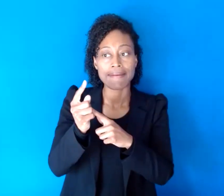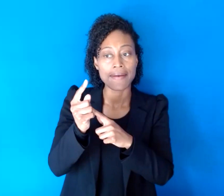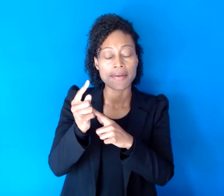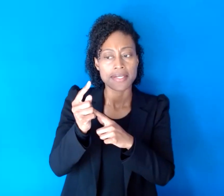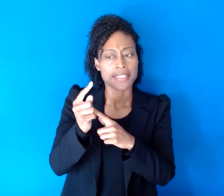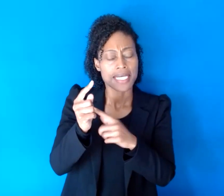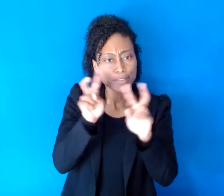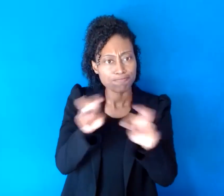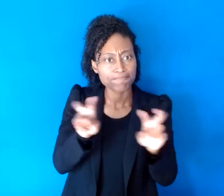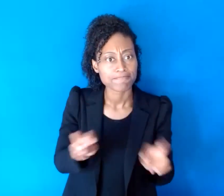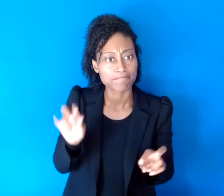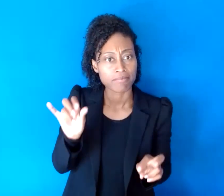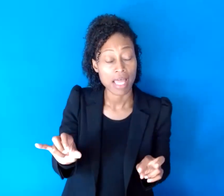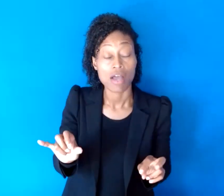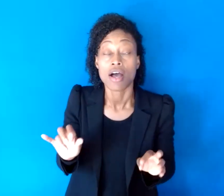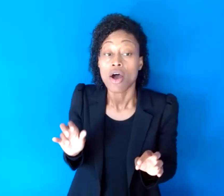the hopes that